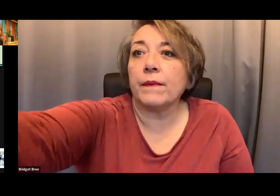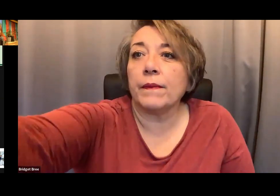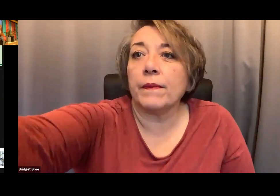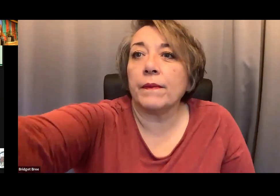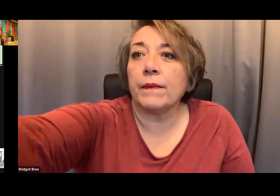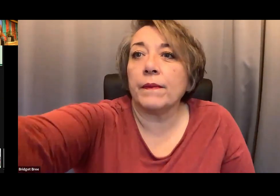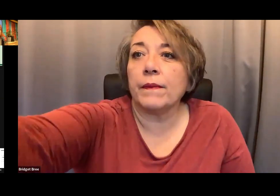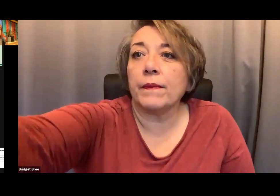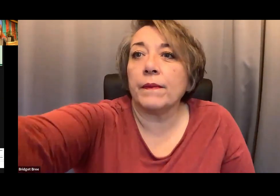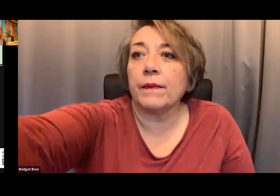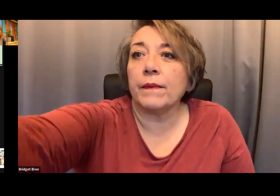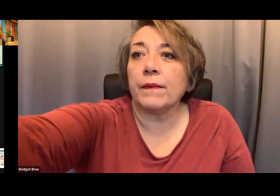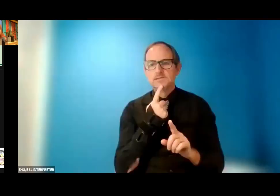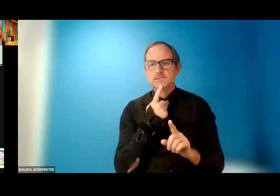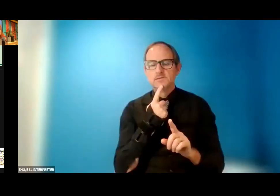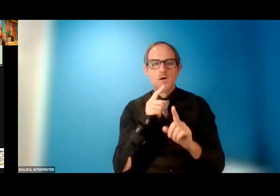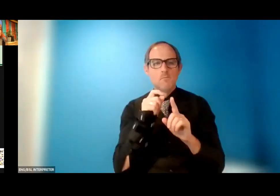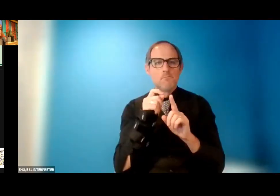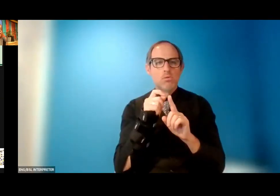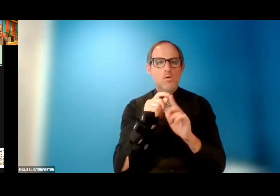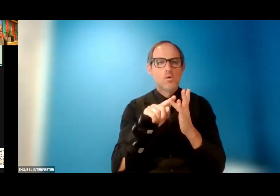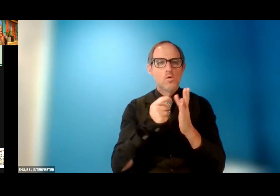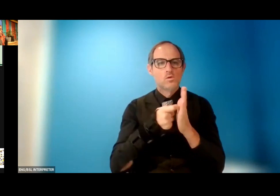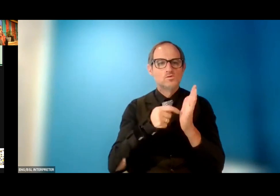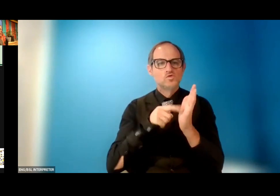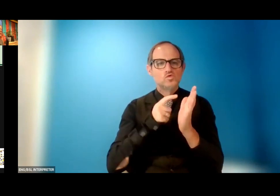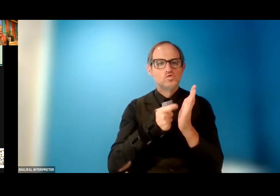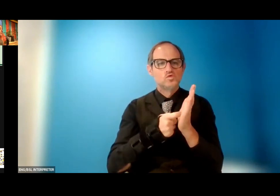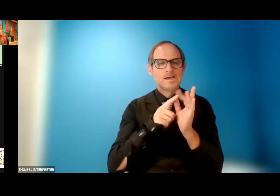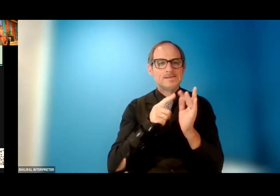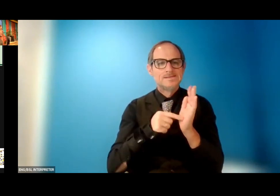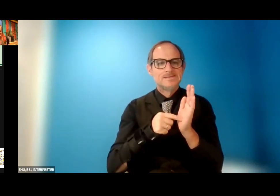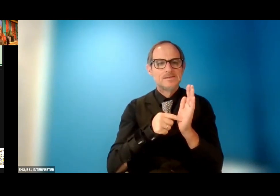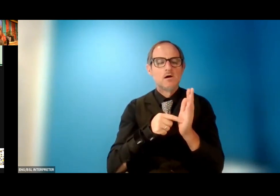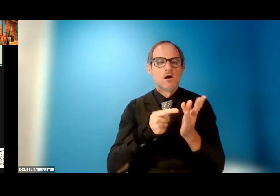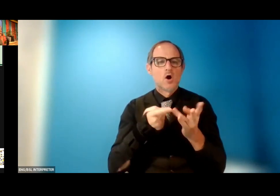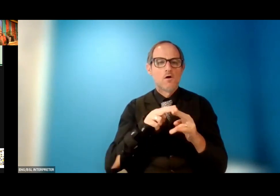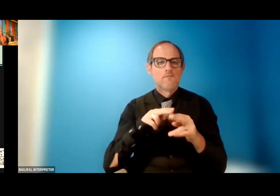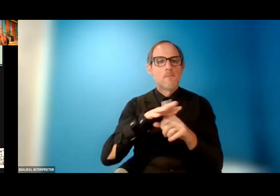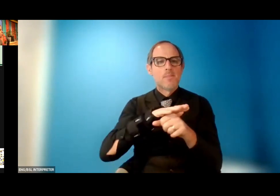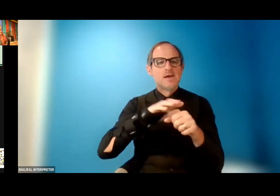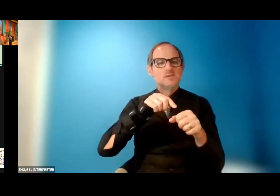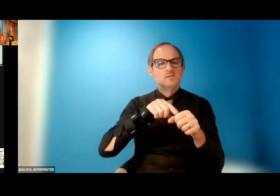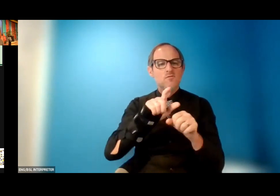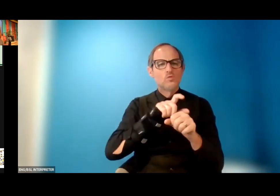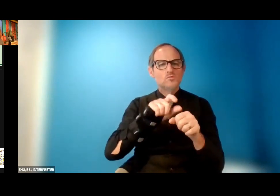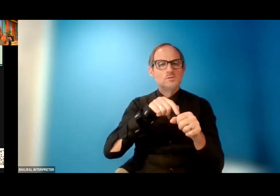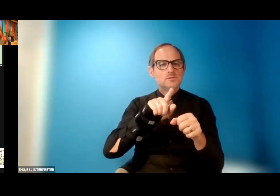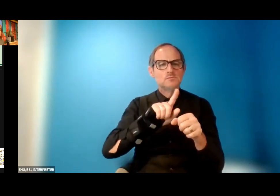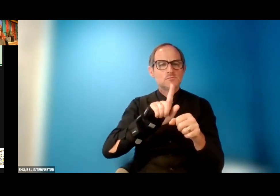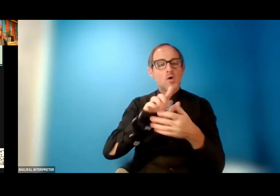And so the community portrait of a place is about building an idea, an understanding, a vision of